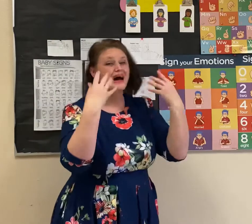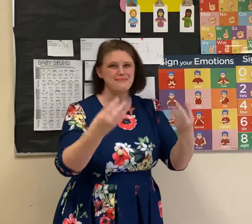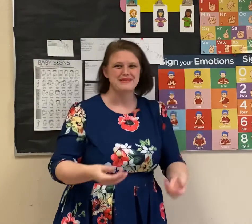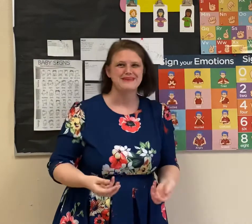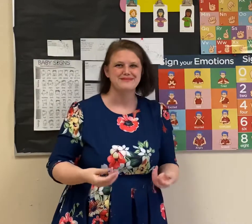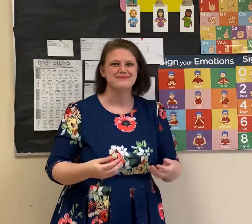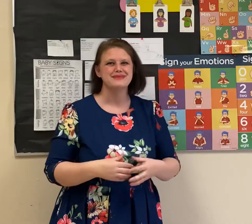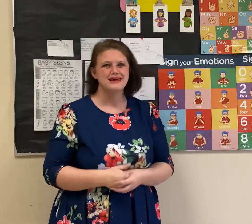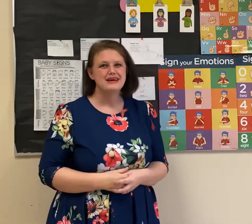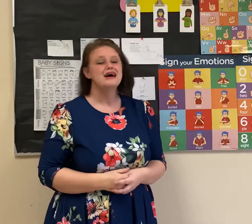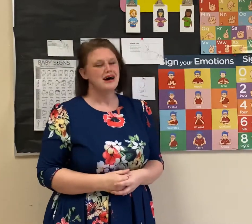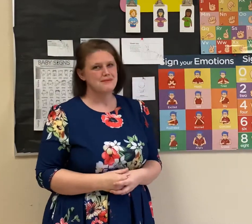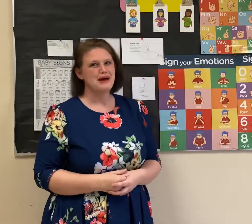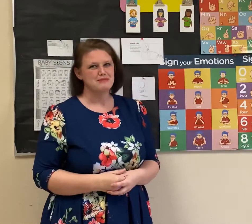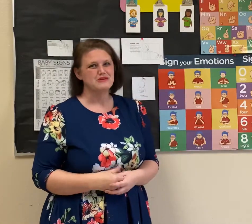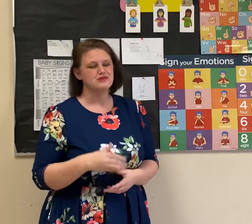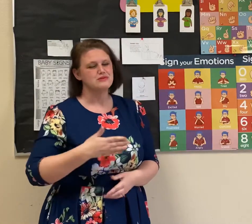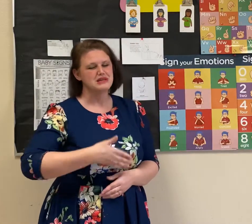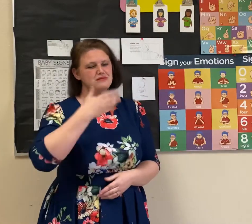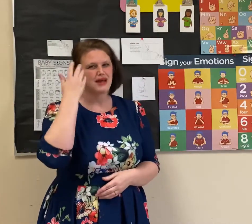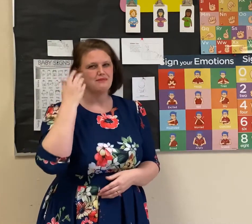happy. I'm happy too. It makes me happy.